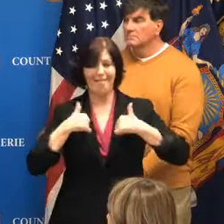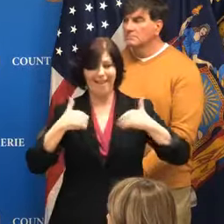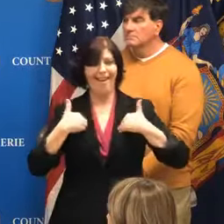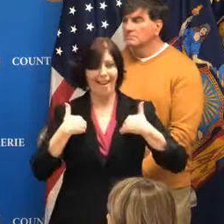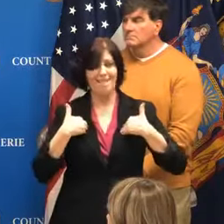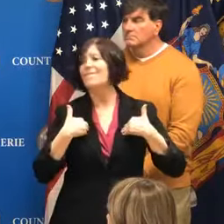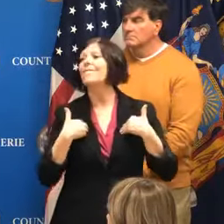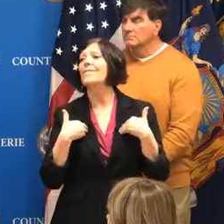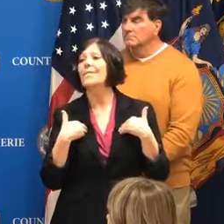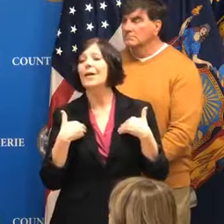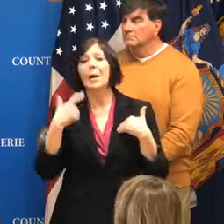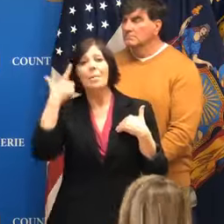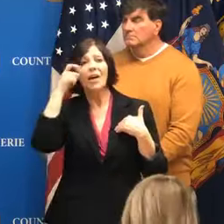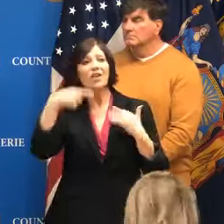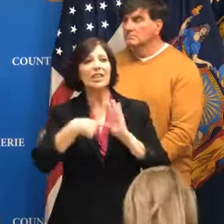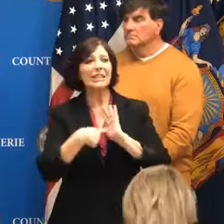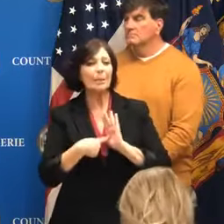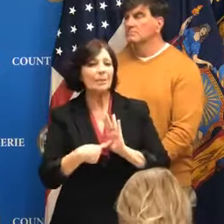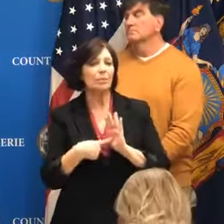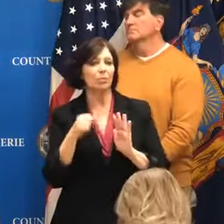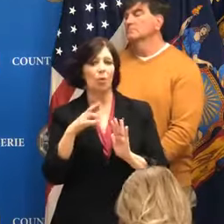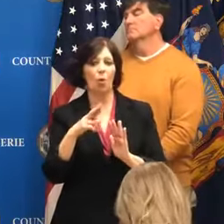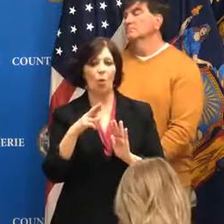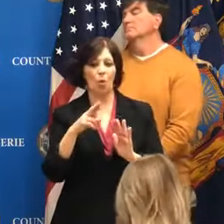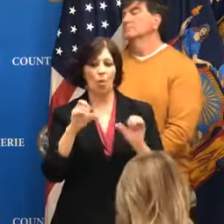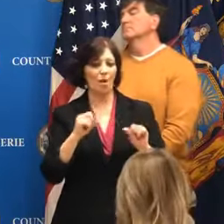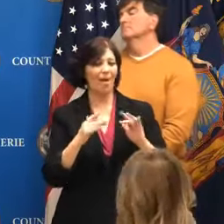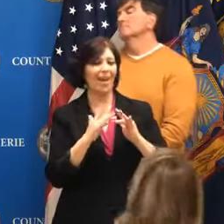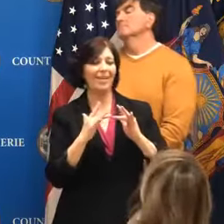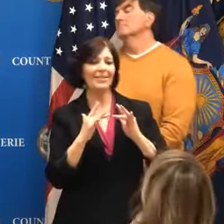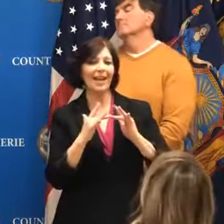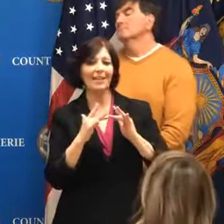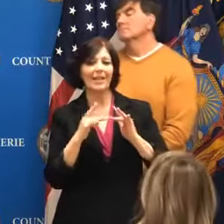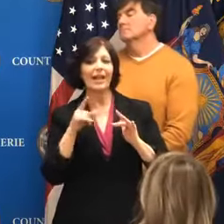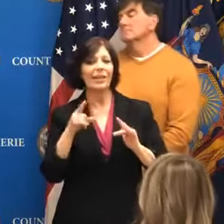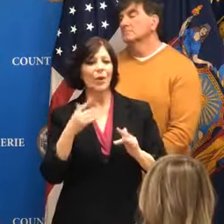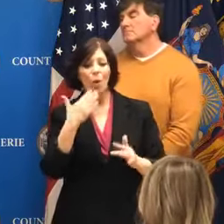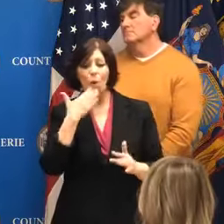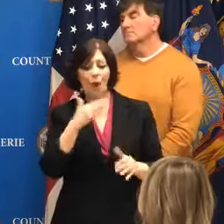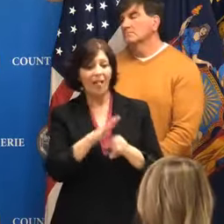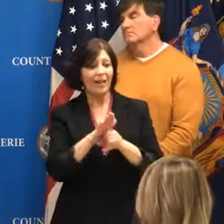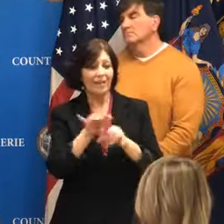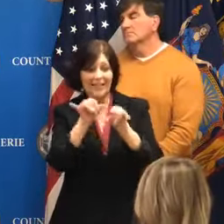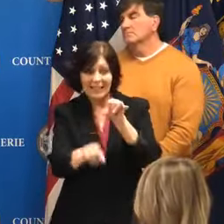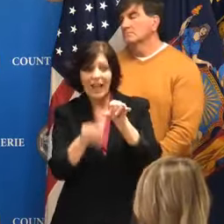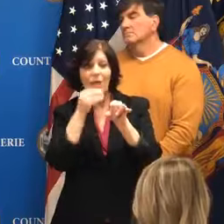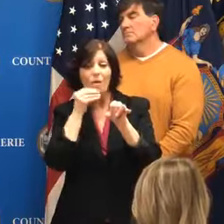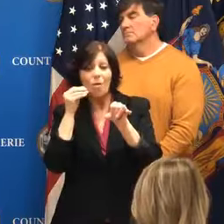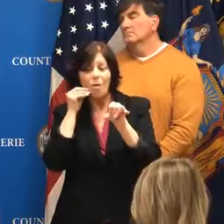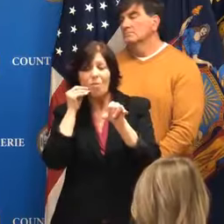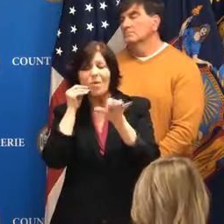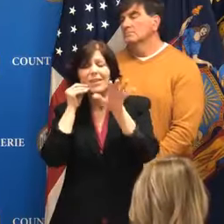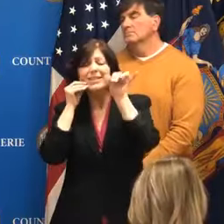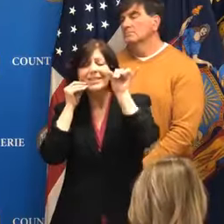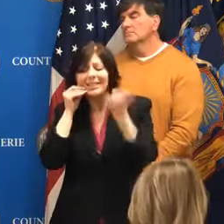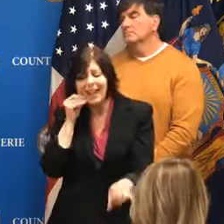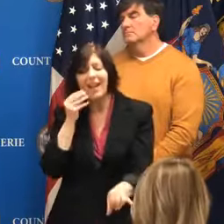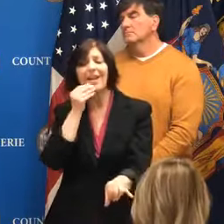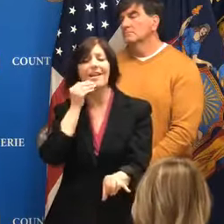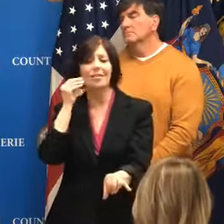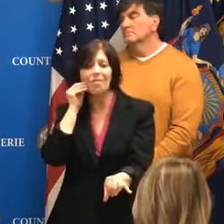COVID-19 because of their symptoms or because of potential contact, and they're well enough to stay at home, we really strongly urge